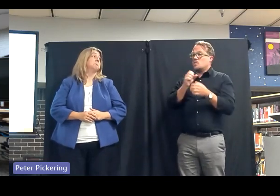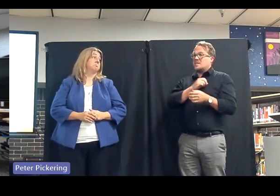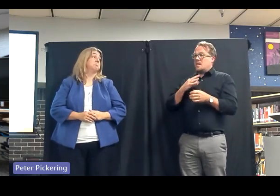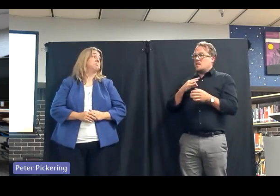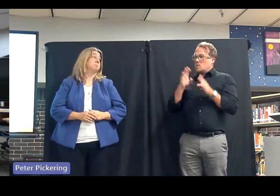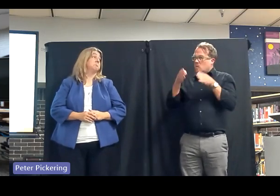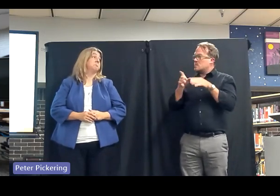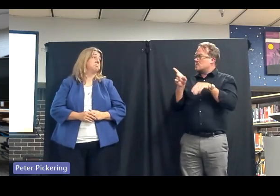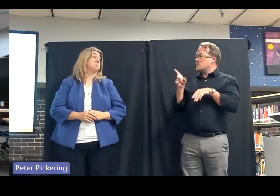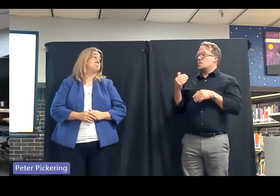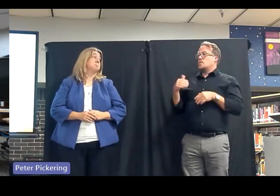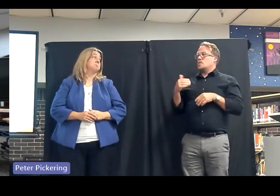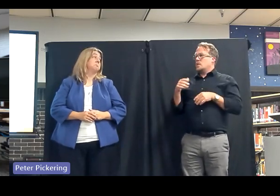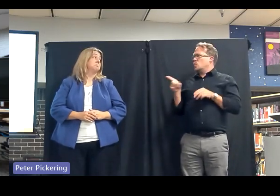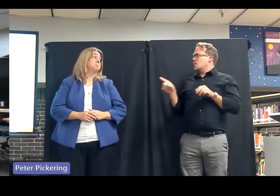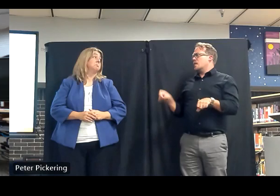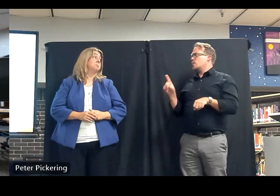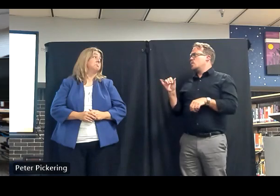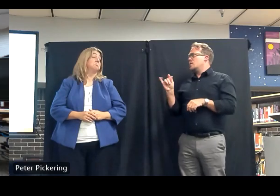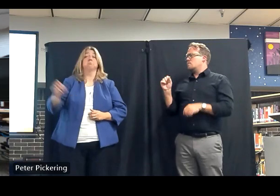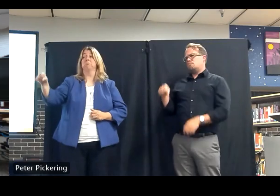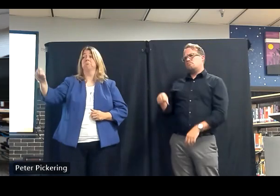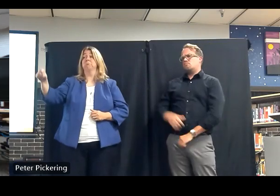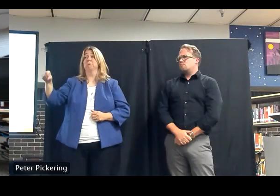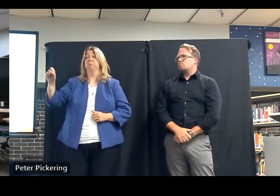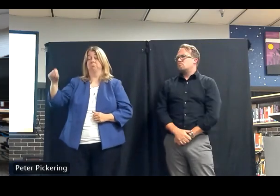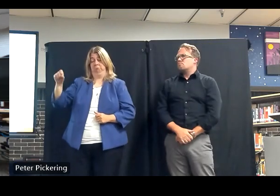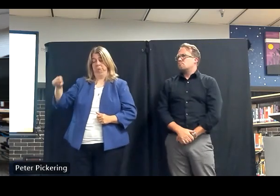So it's doable.